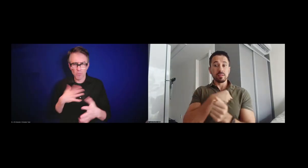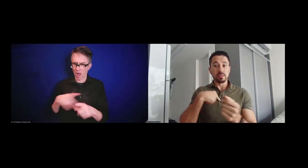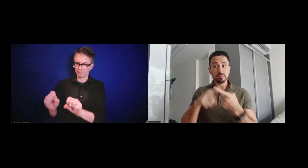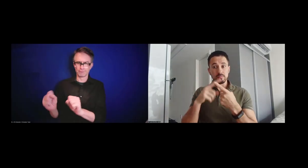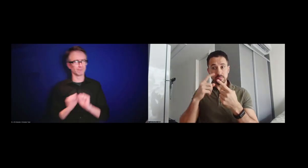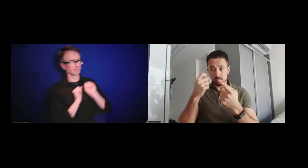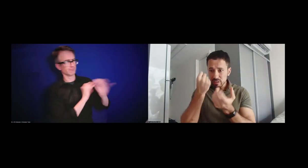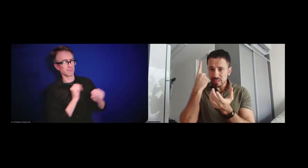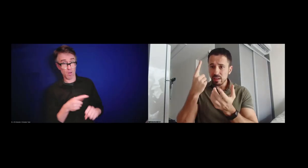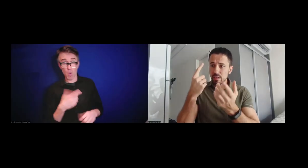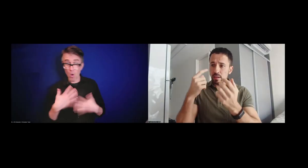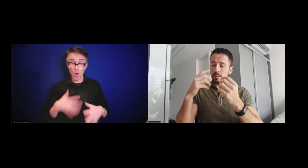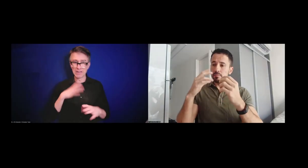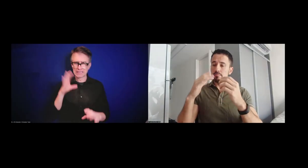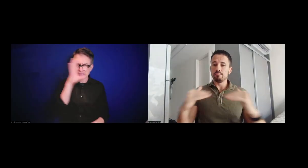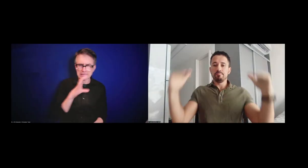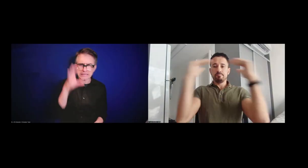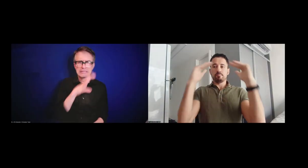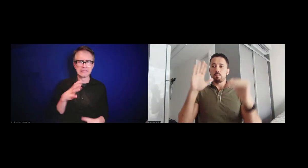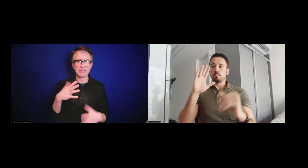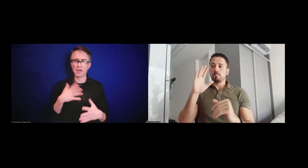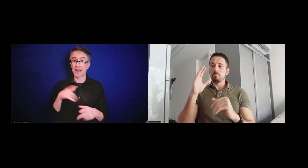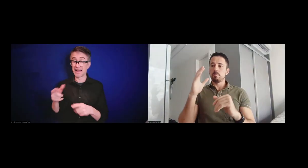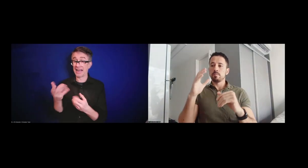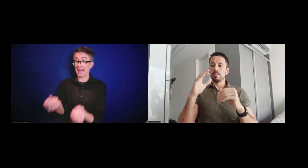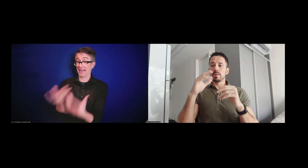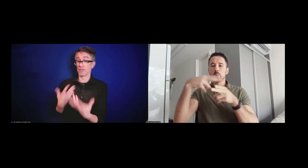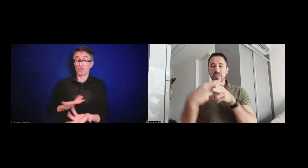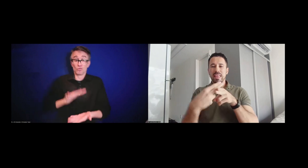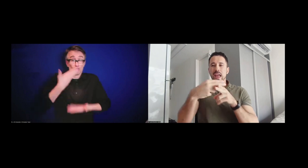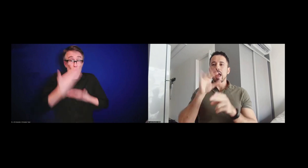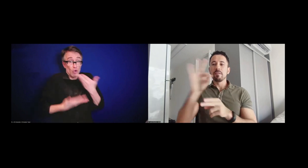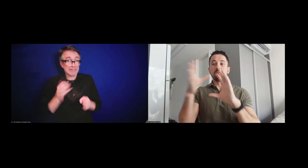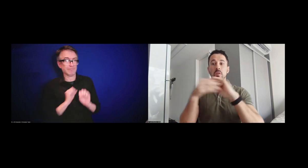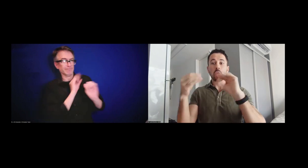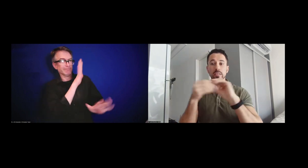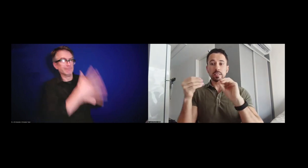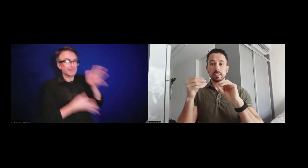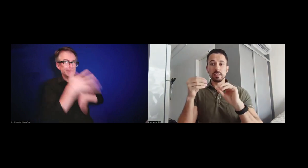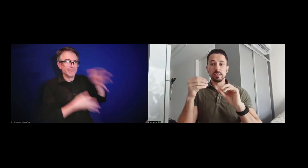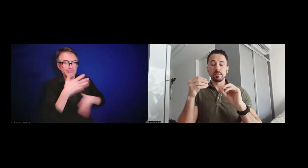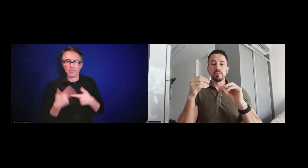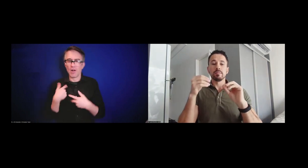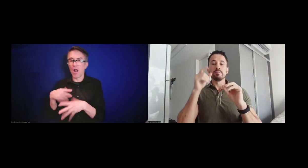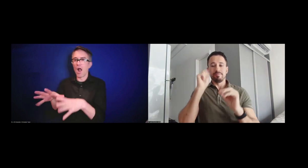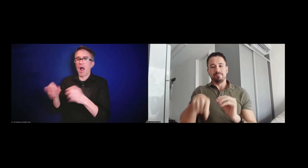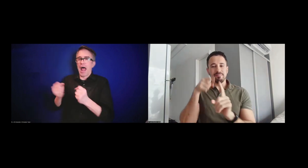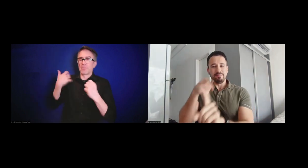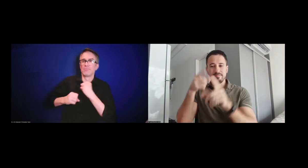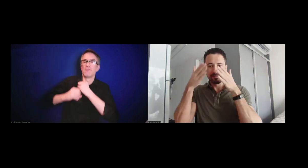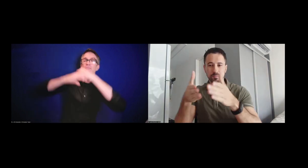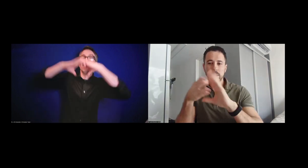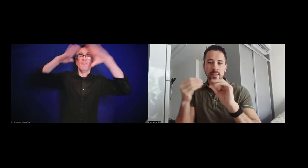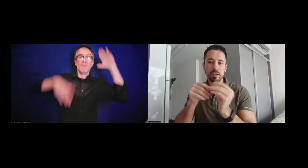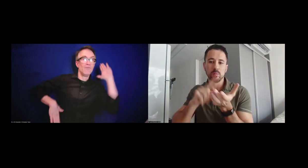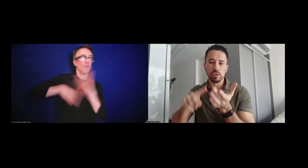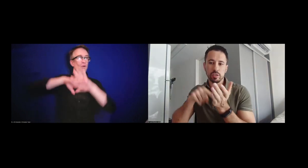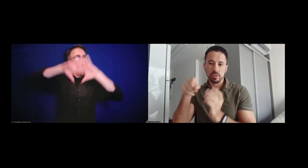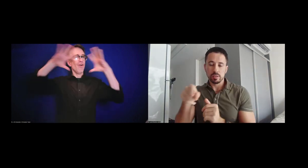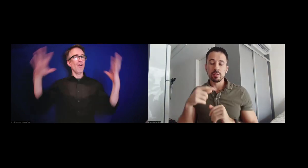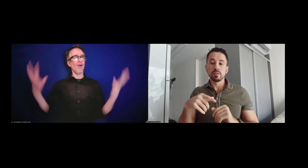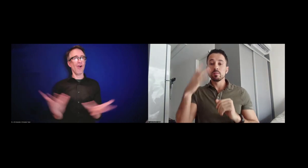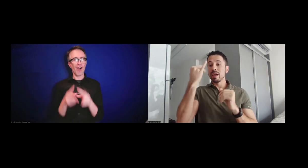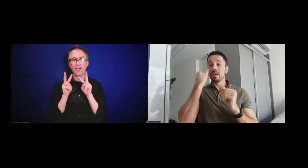difficult. How do we make sure that their voice is heard within all of the other data that we're collecting? So we want to make sure that we're weighting